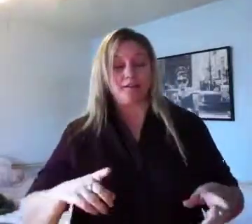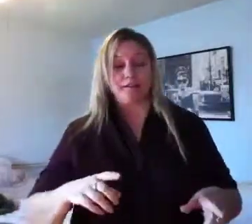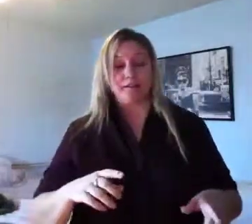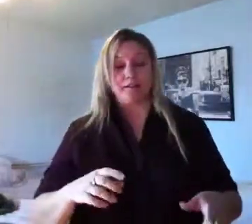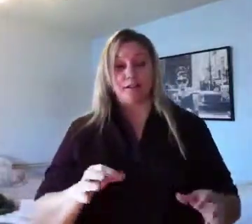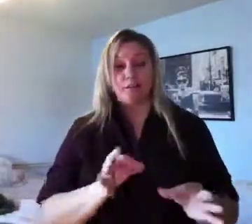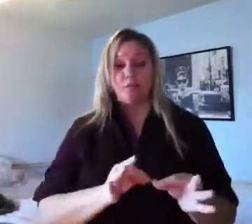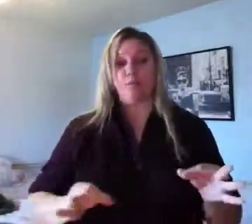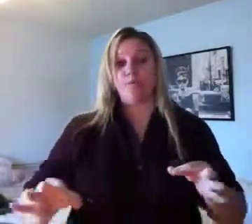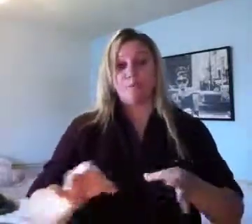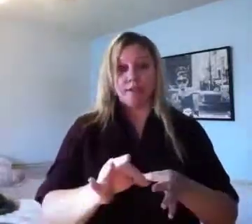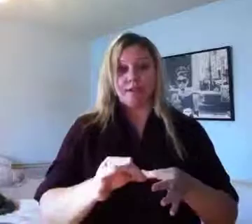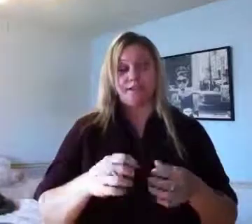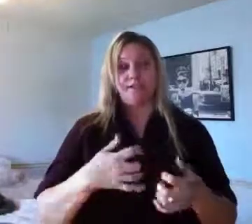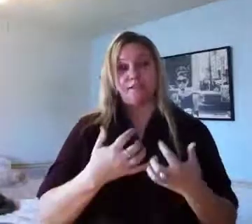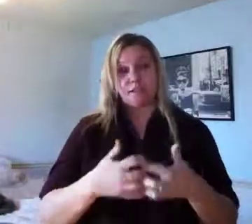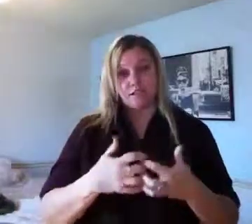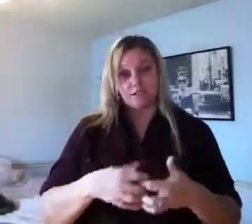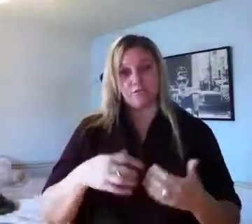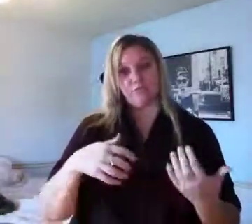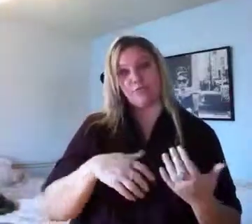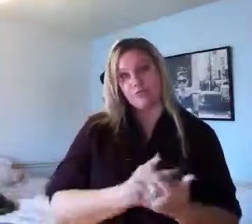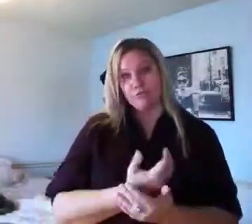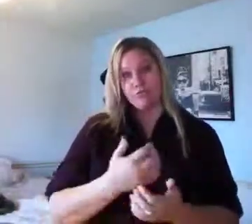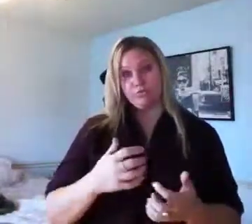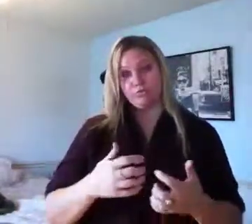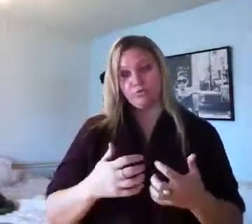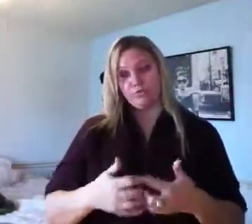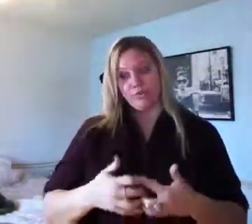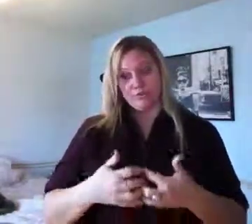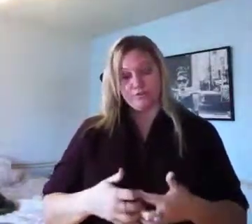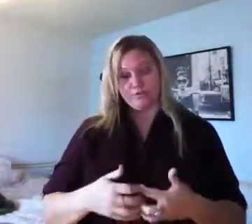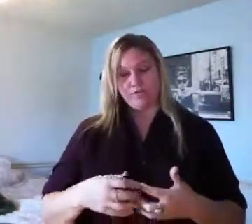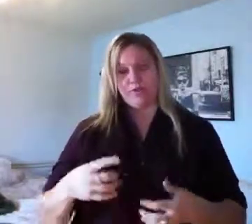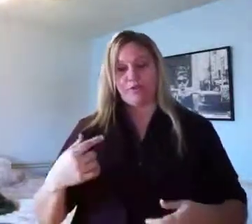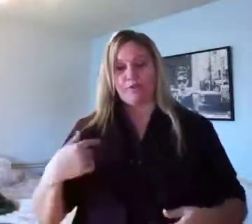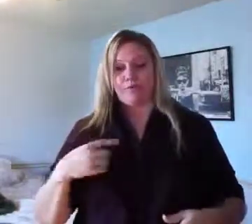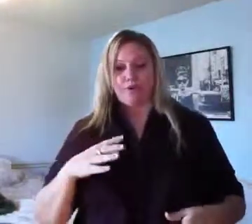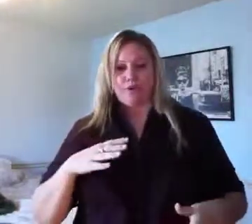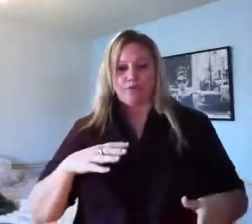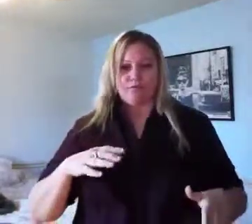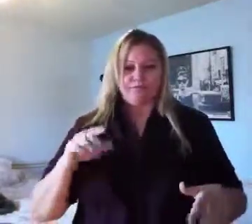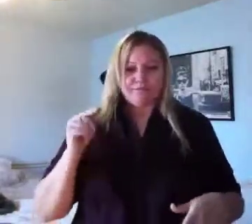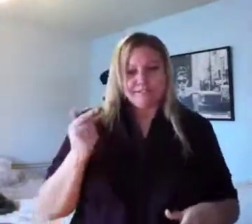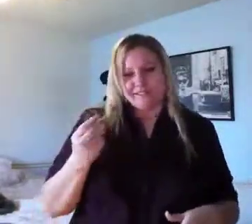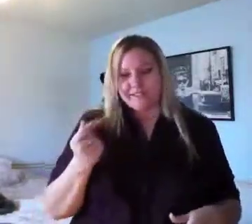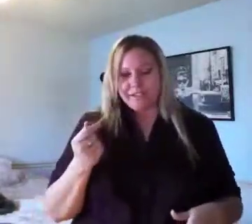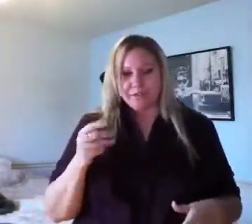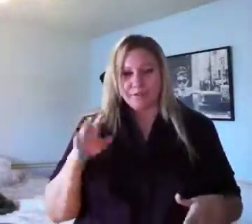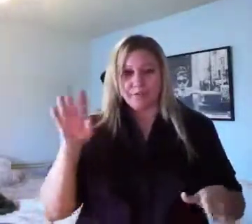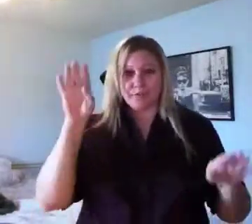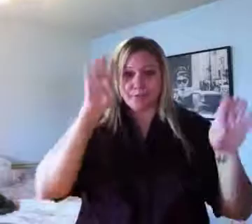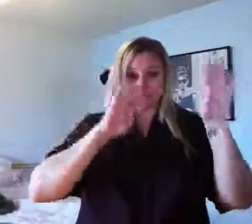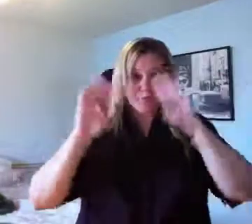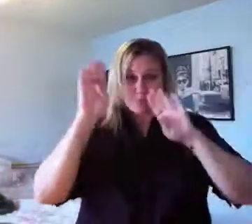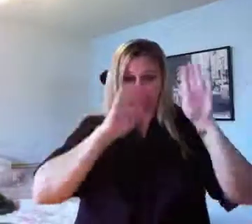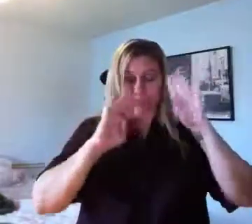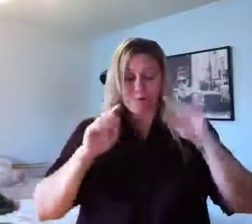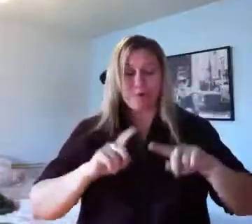back on the plane with much trepidation and flew to Hong Kong without event and landed the next day. So that's